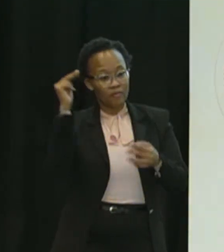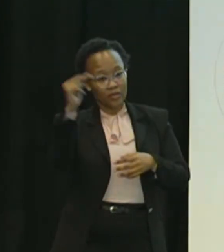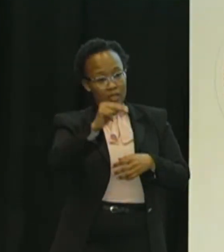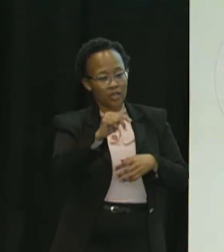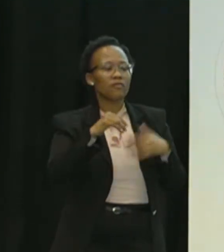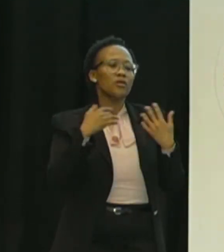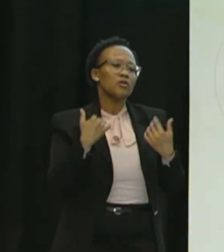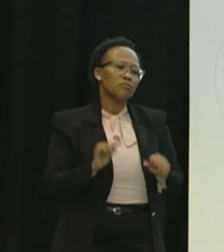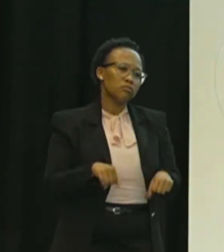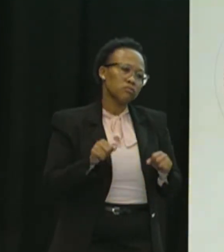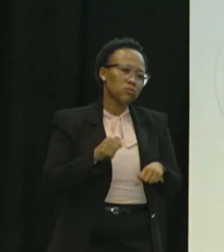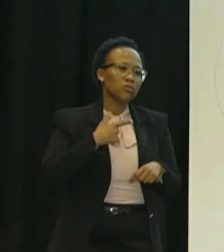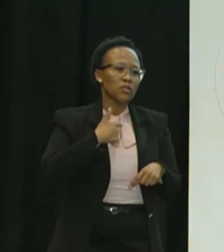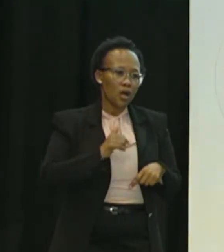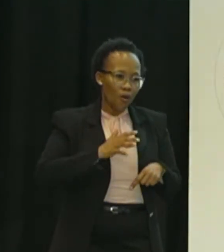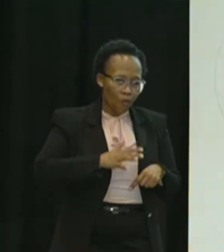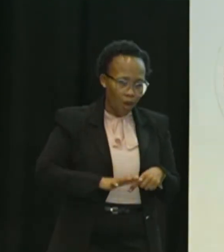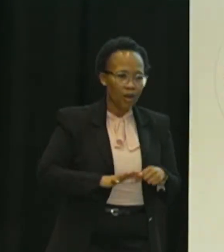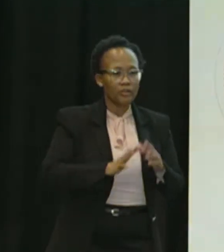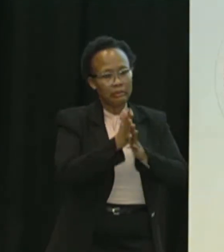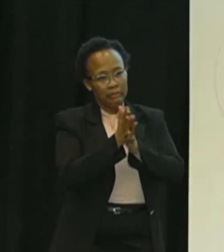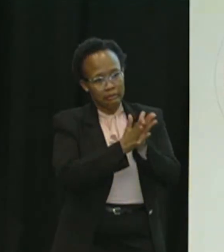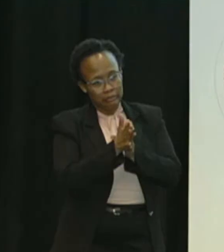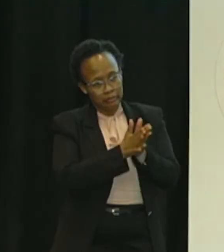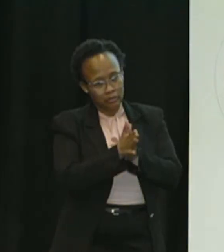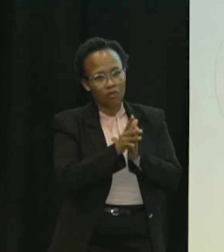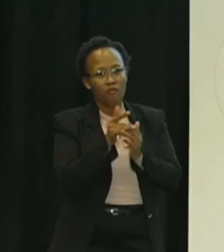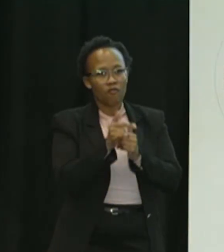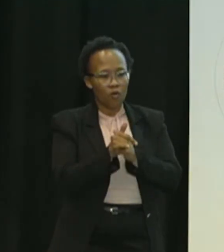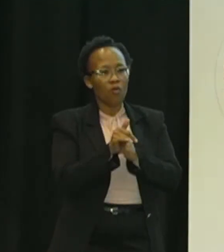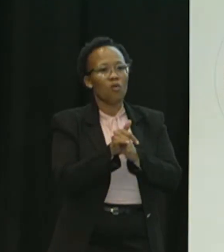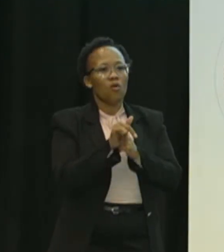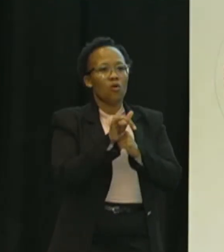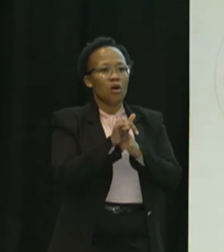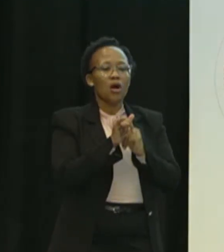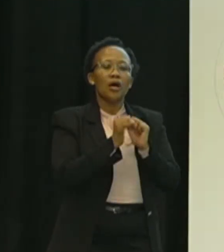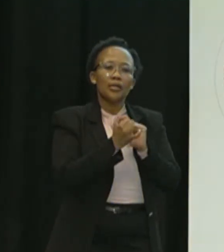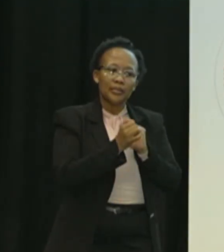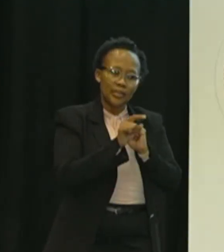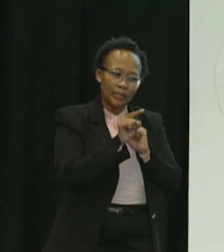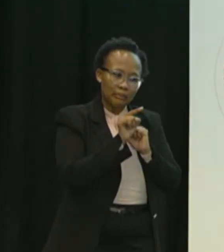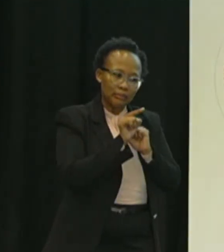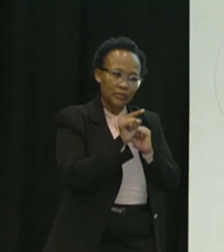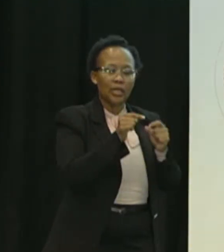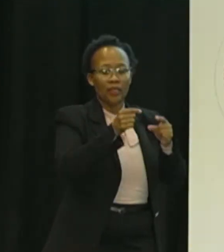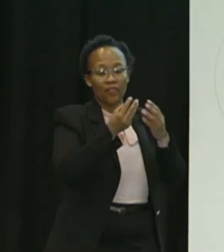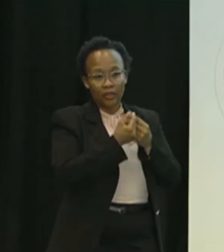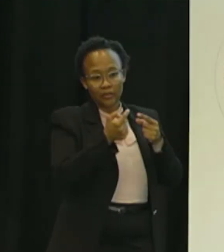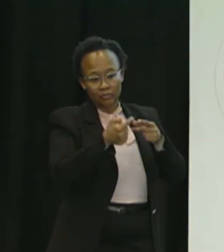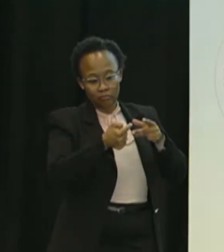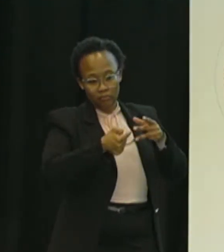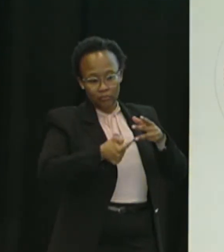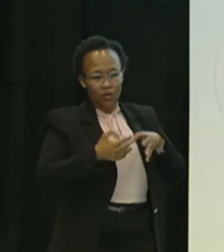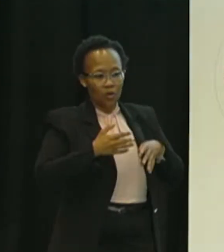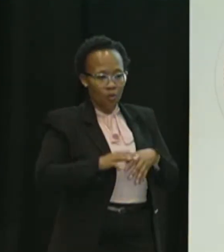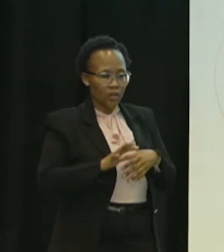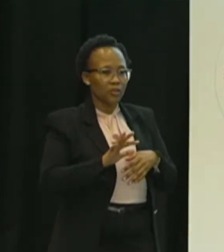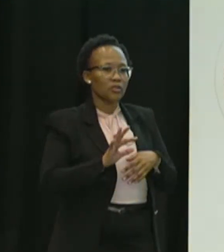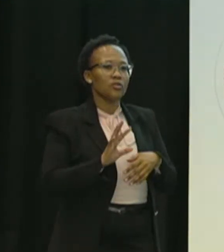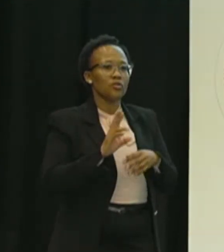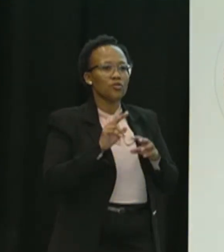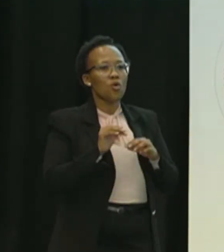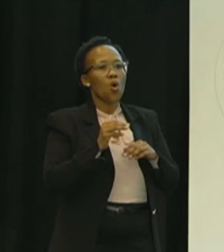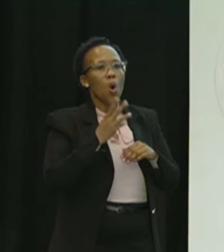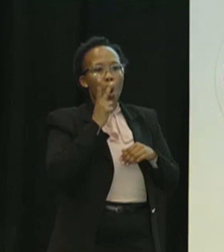these deliberations, also taking into account. I think I would be out of order if I do not, even though in